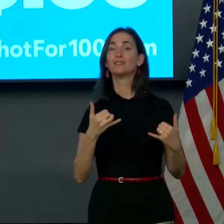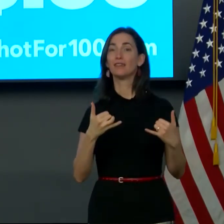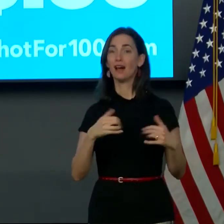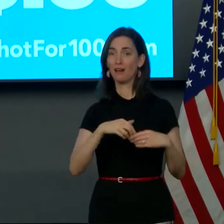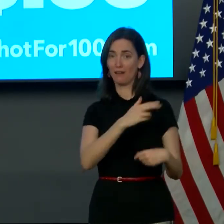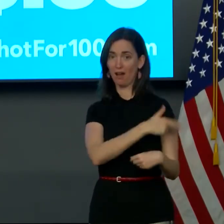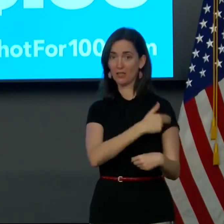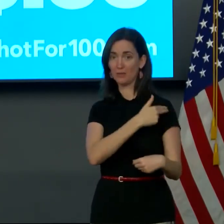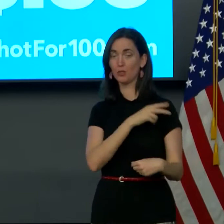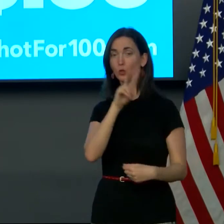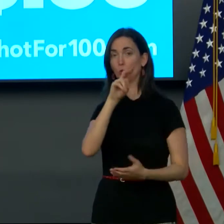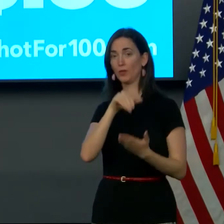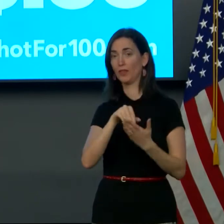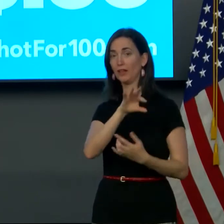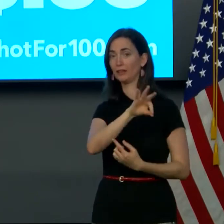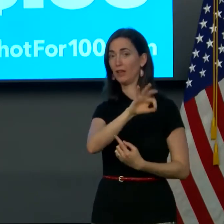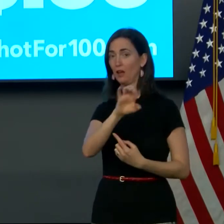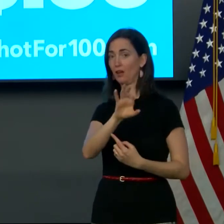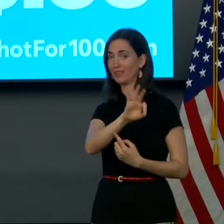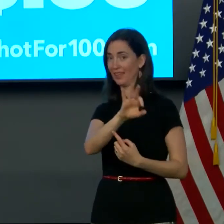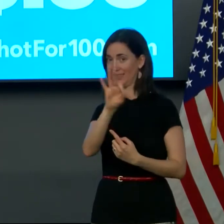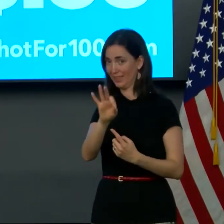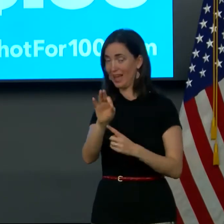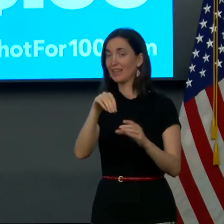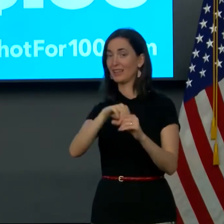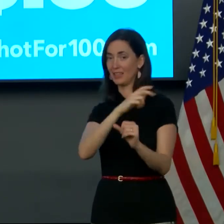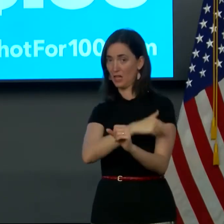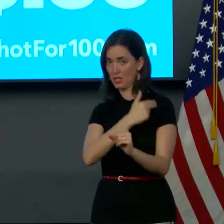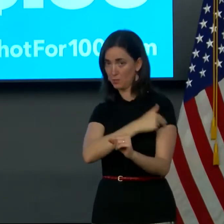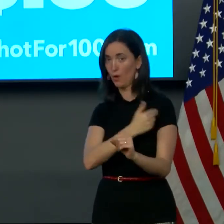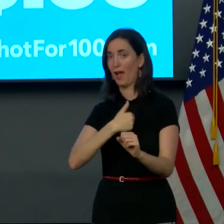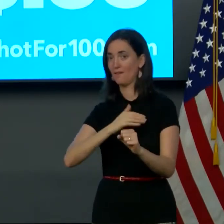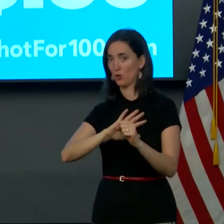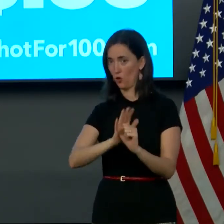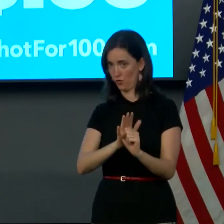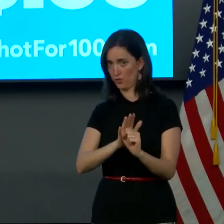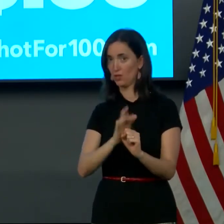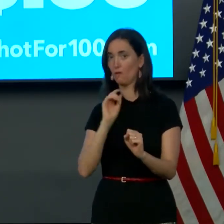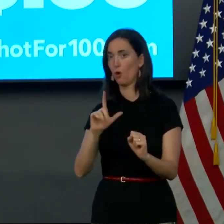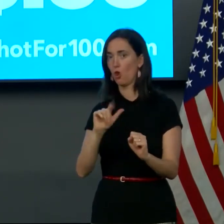2,999 individuals hospitalized with COVID-19 around the state.